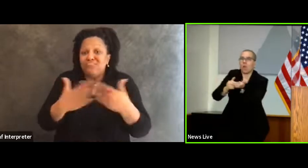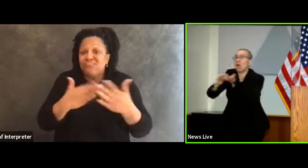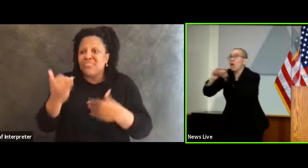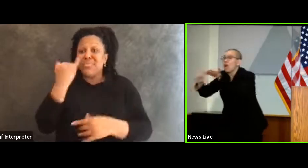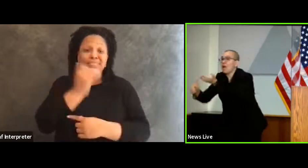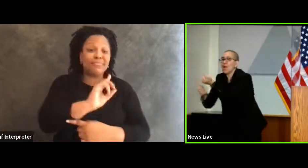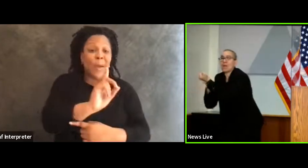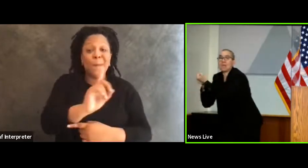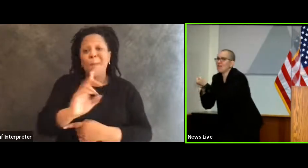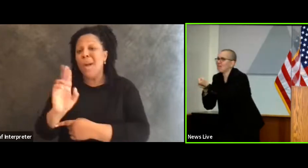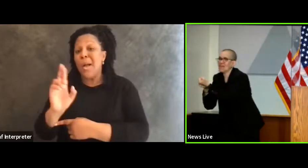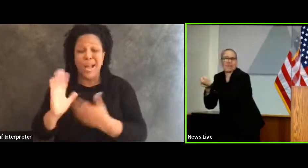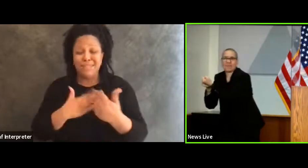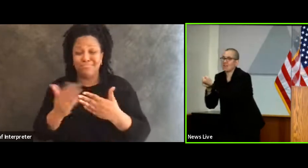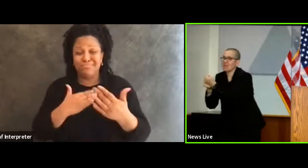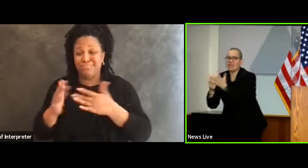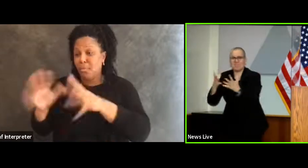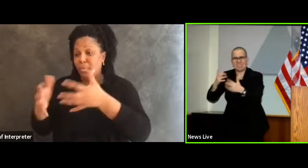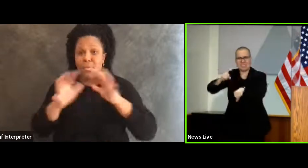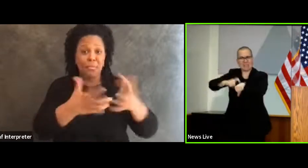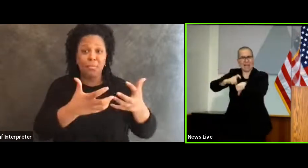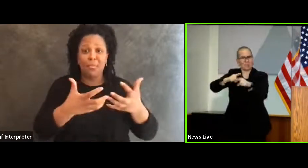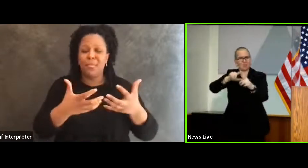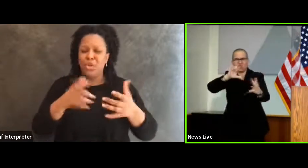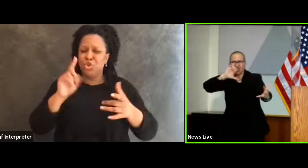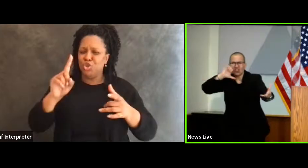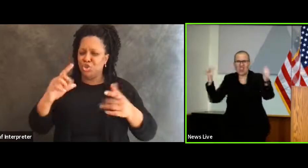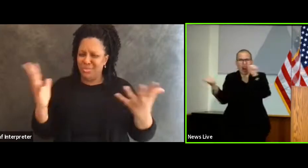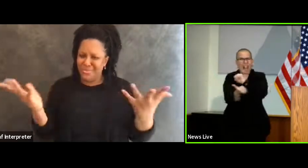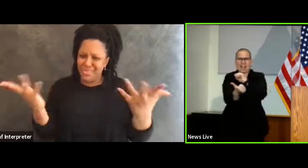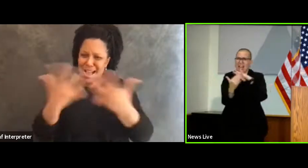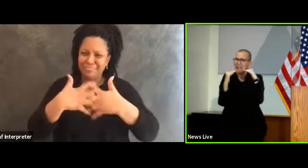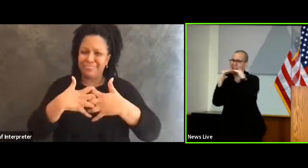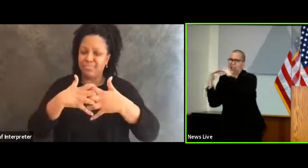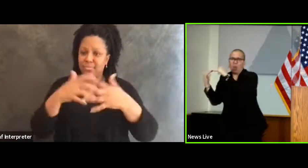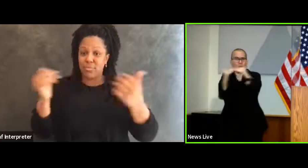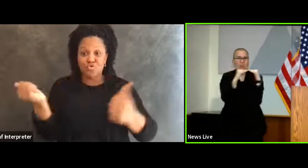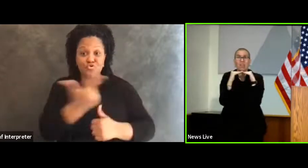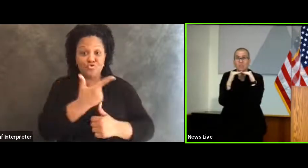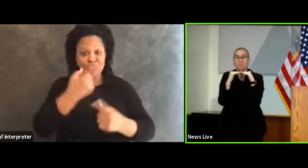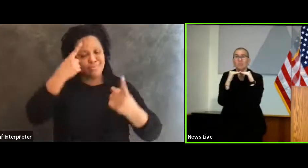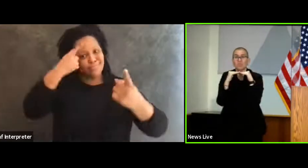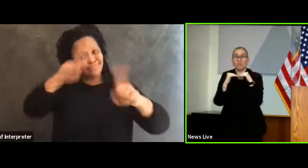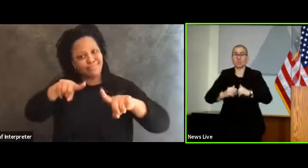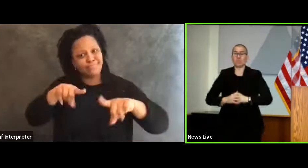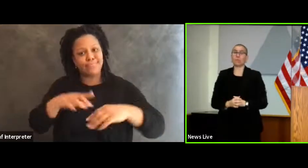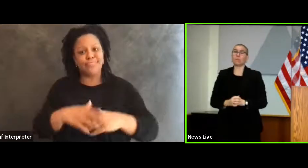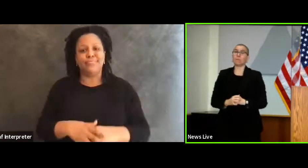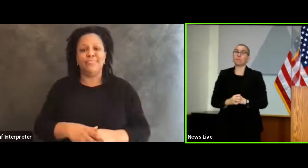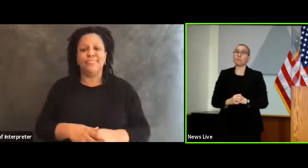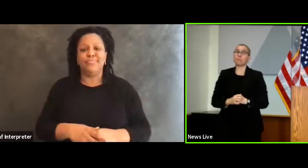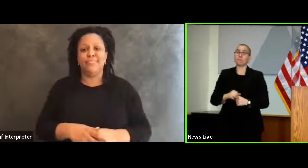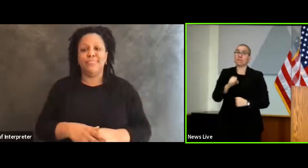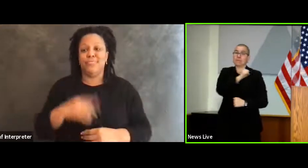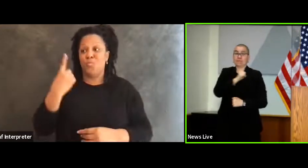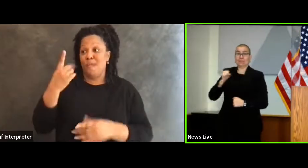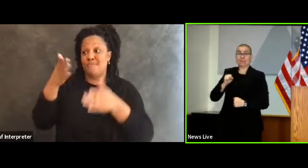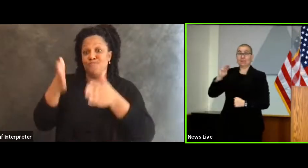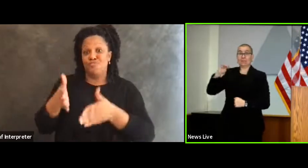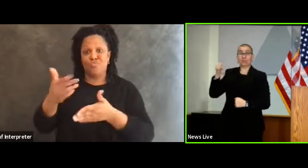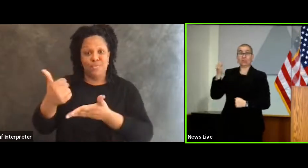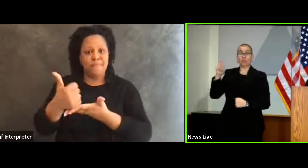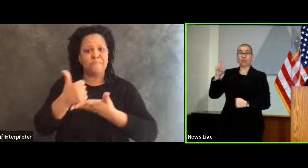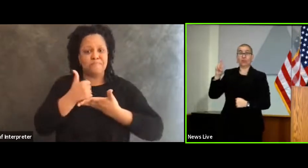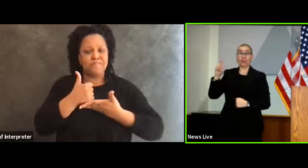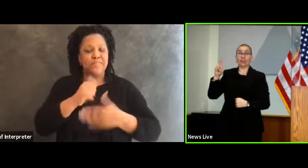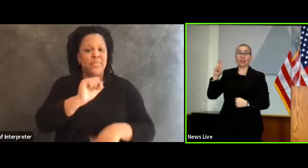change. And one of the folks who's helping us to create that change is Senate Majority Leader Susan Kent, who I'd like to invite to the